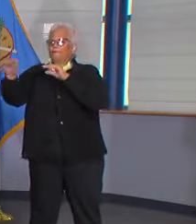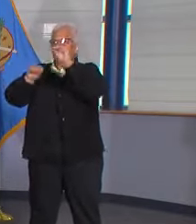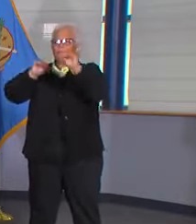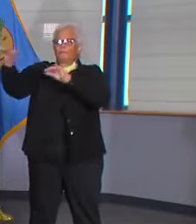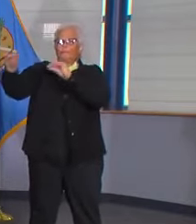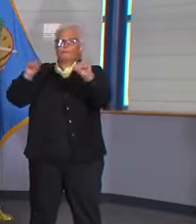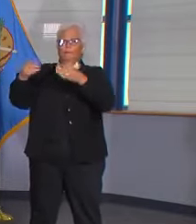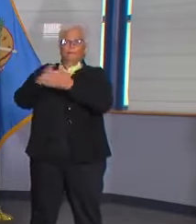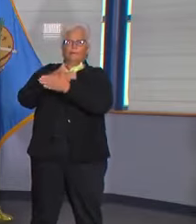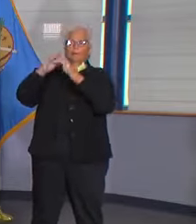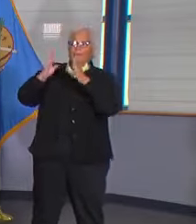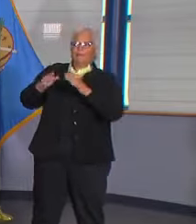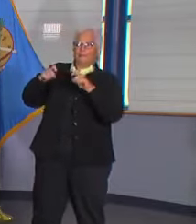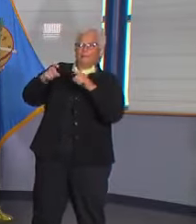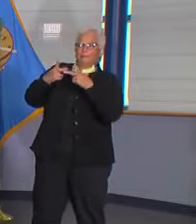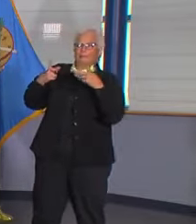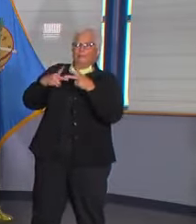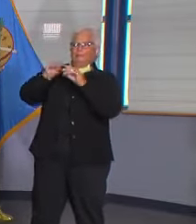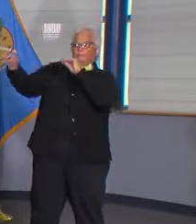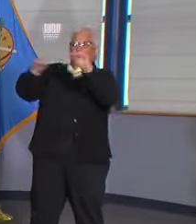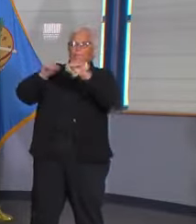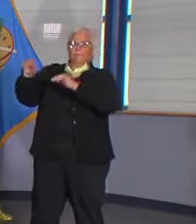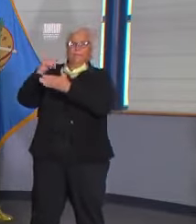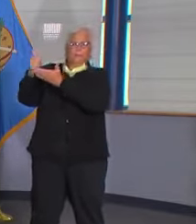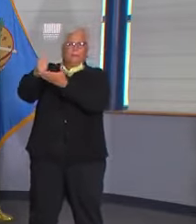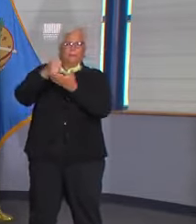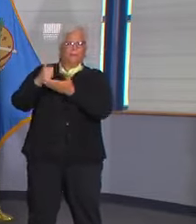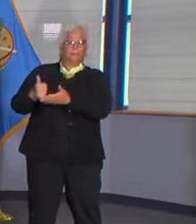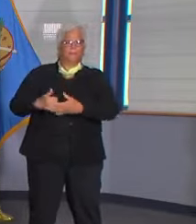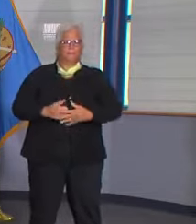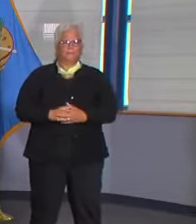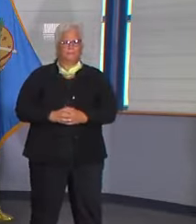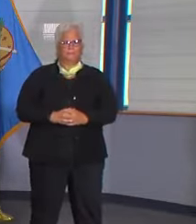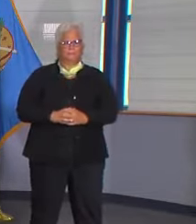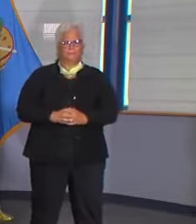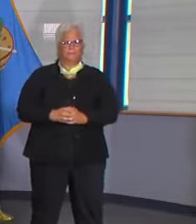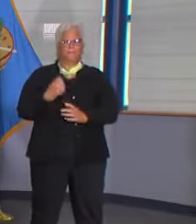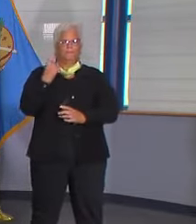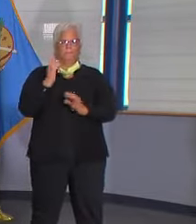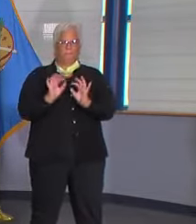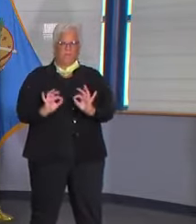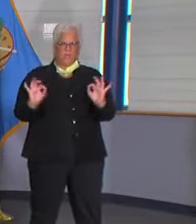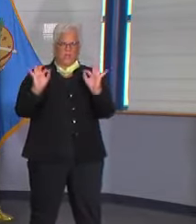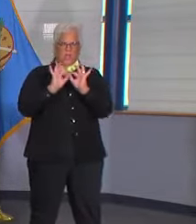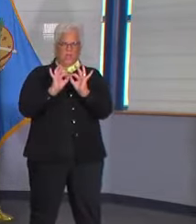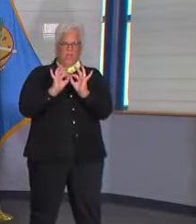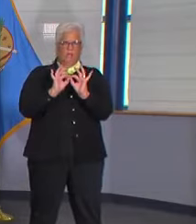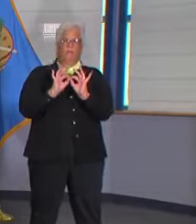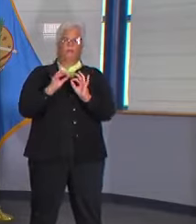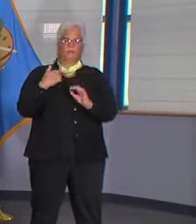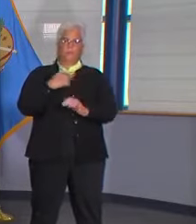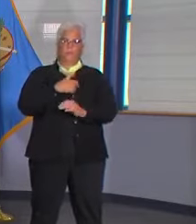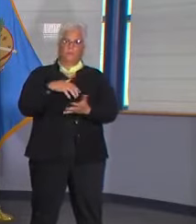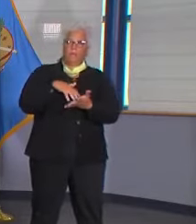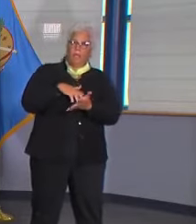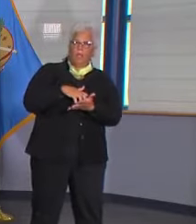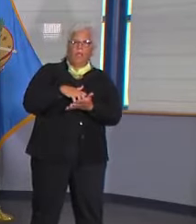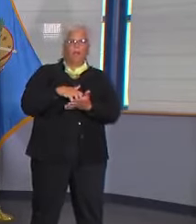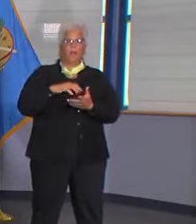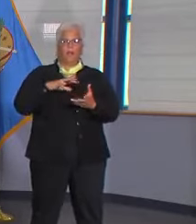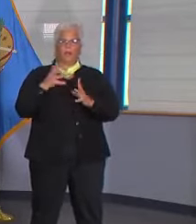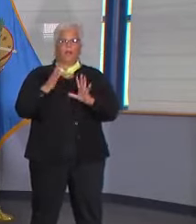potential disasters, such as storms, floods, or anything else that Mother Nature may throw at us. And the team is in regular communications with our